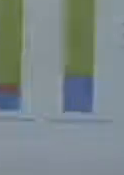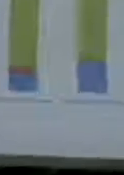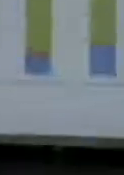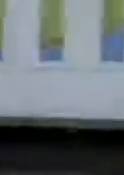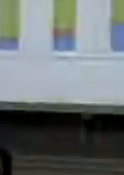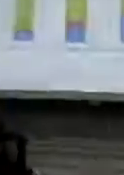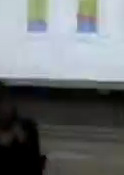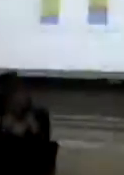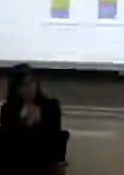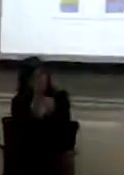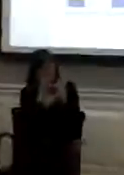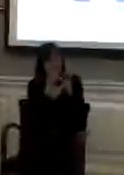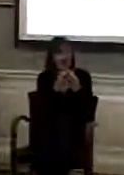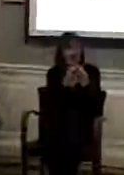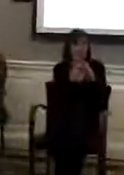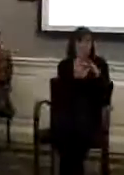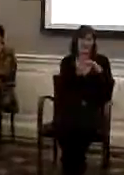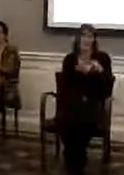thank you for that extra time.